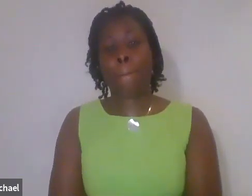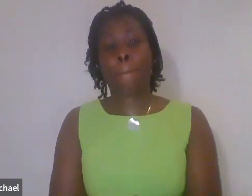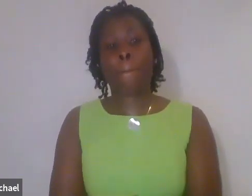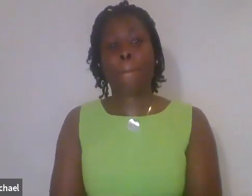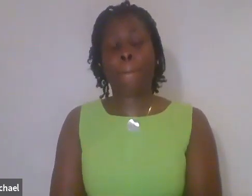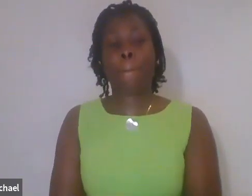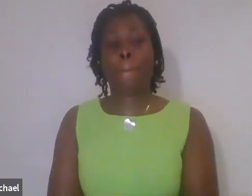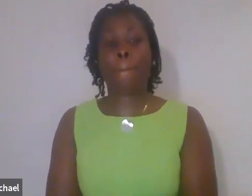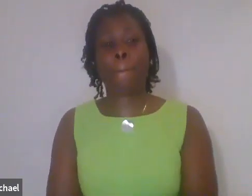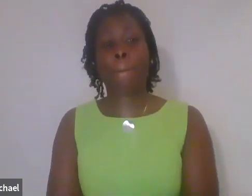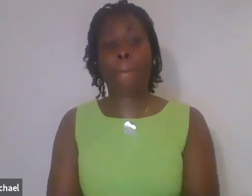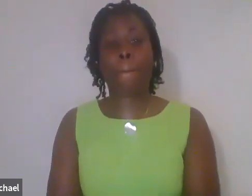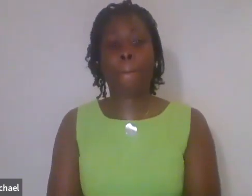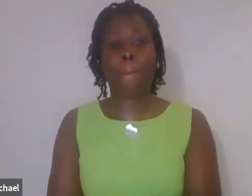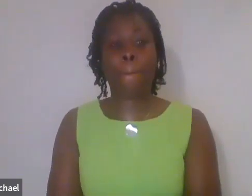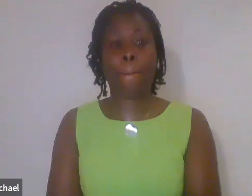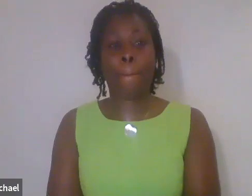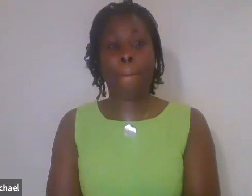Thank you, Ashura. Do we have any other hand up?